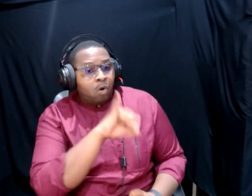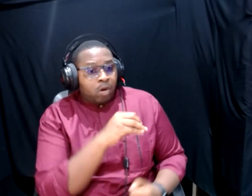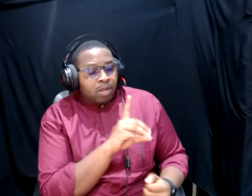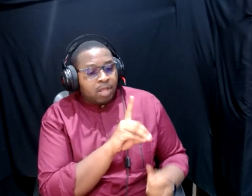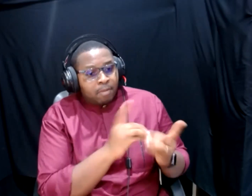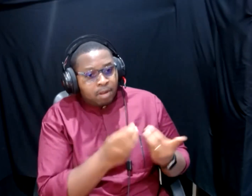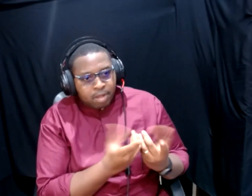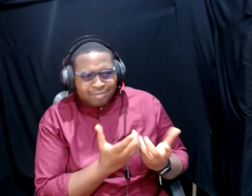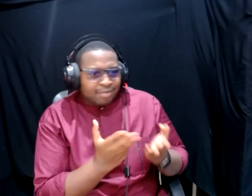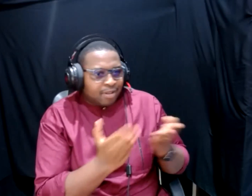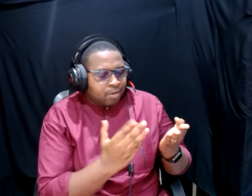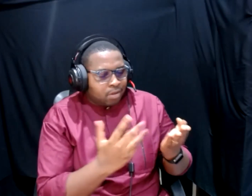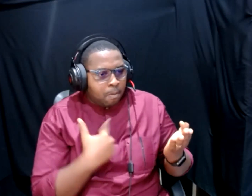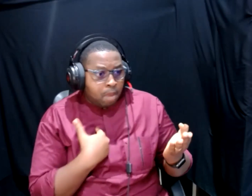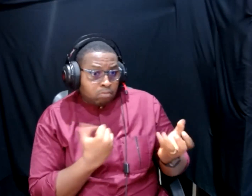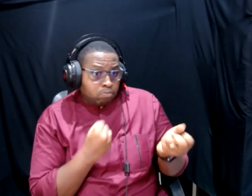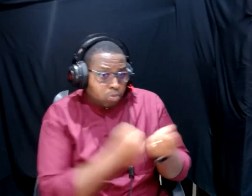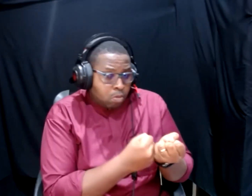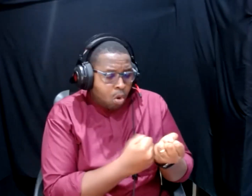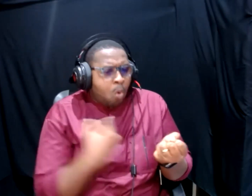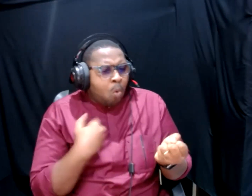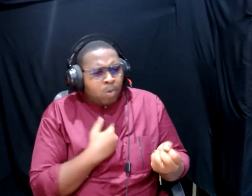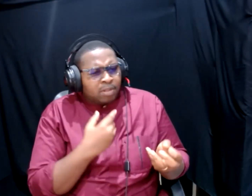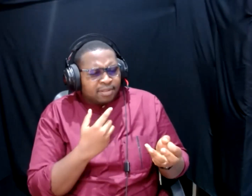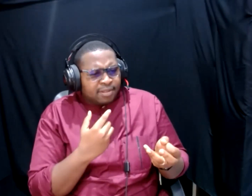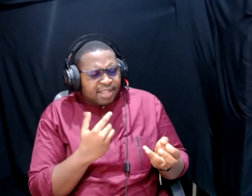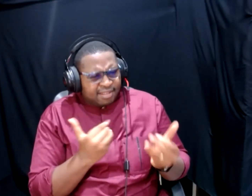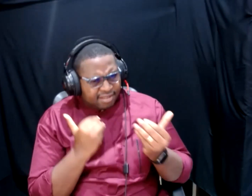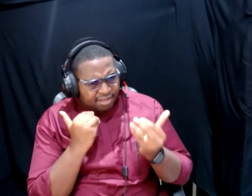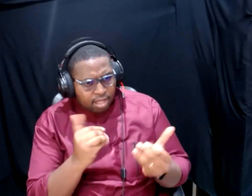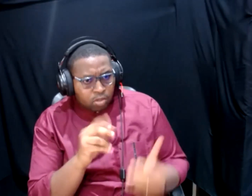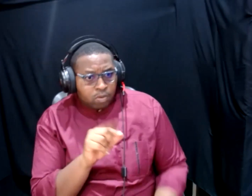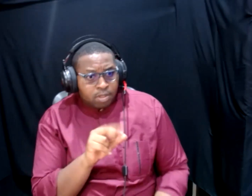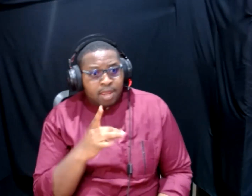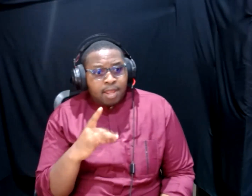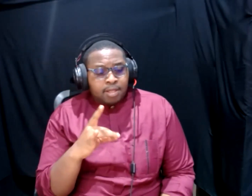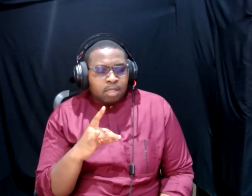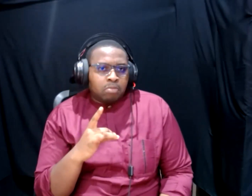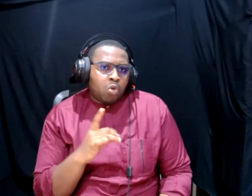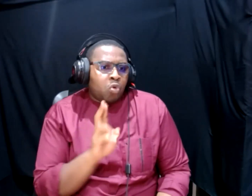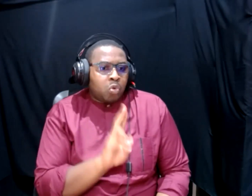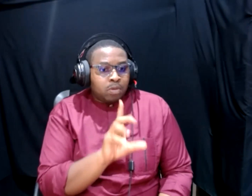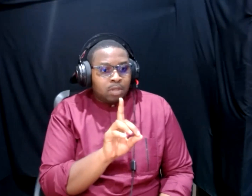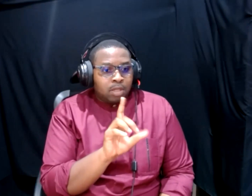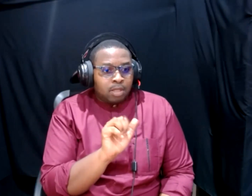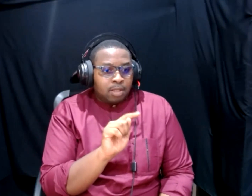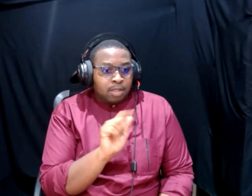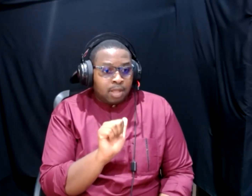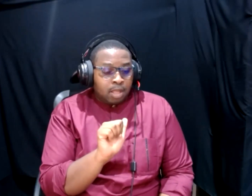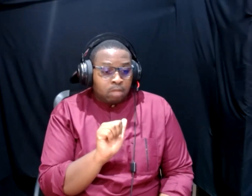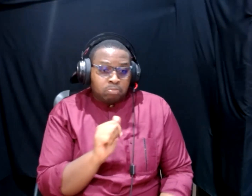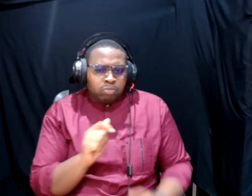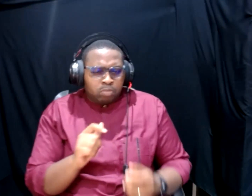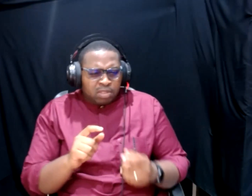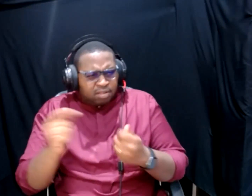then Chief Education Officer, we launched a pilot initiative in 2018 to use longitudinal data analytic